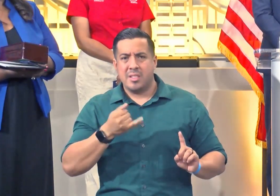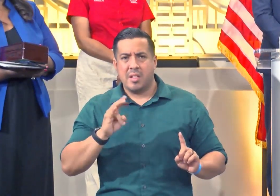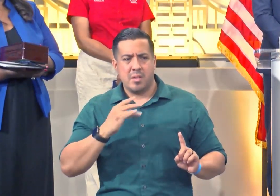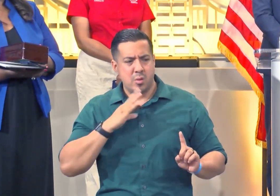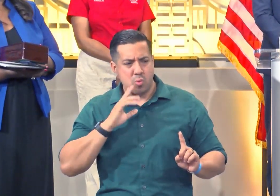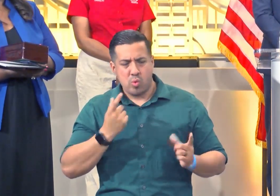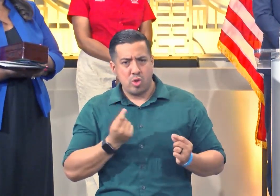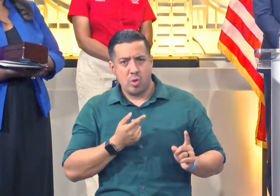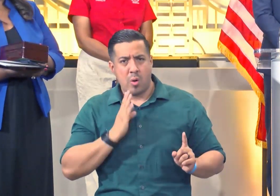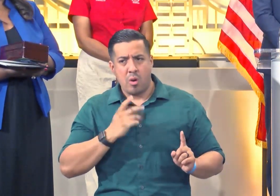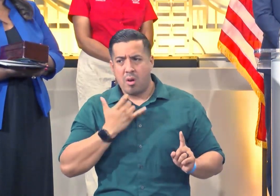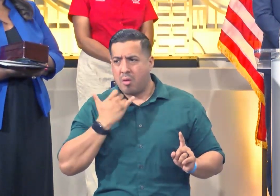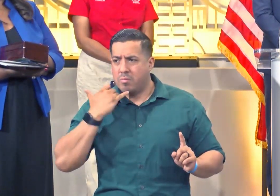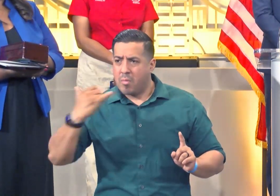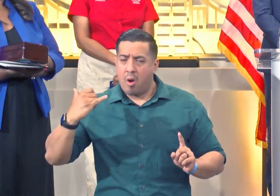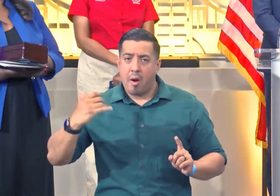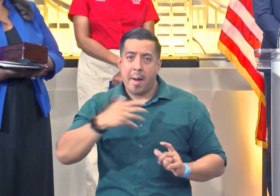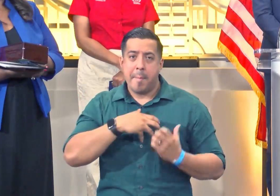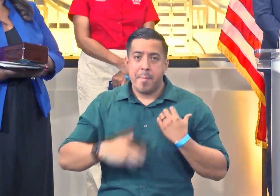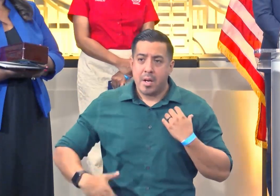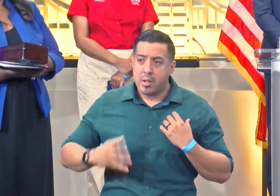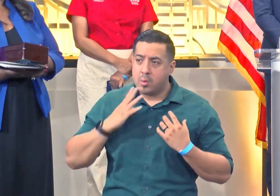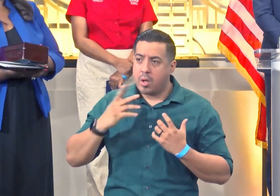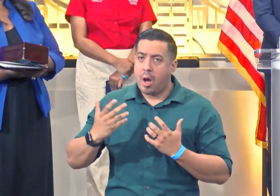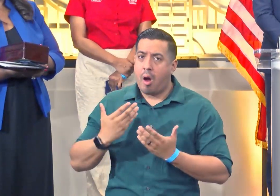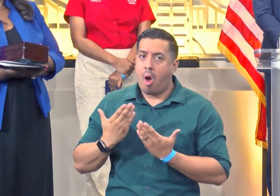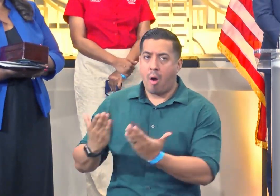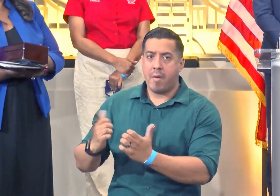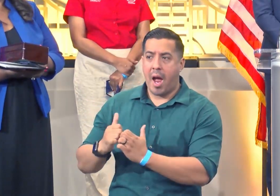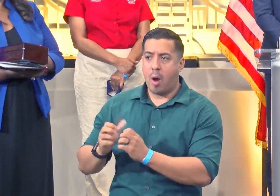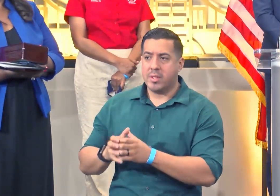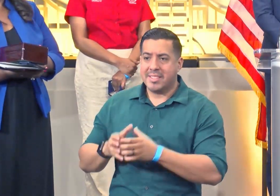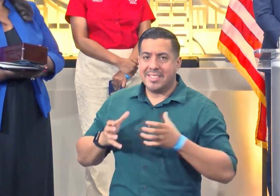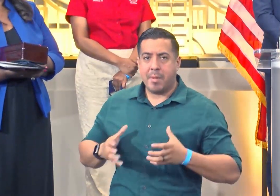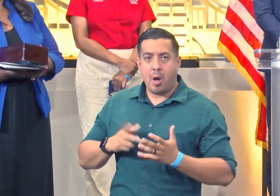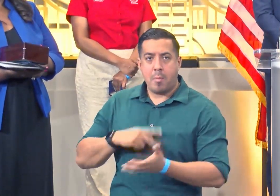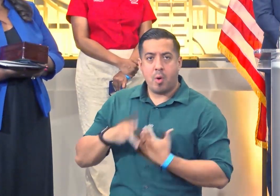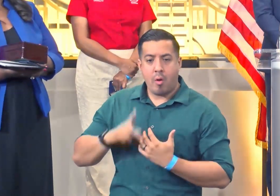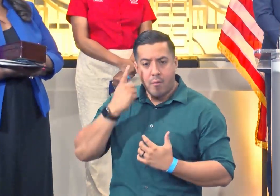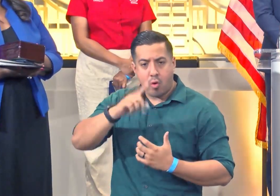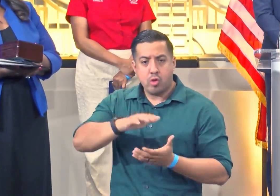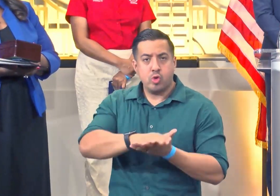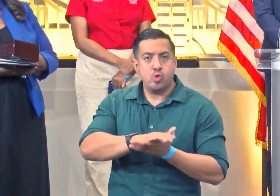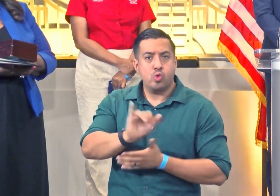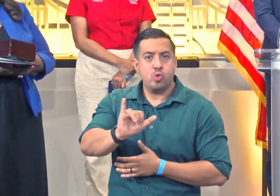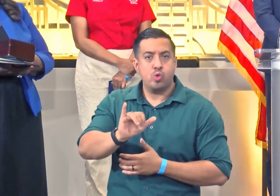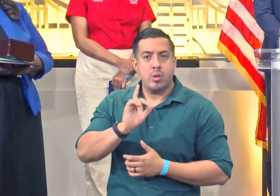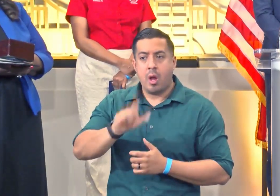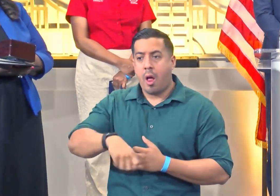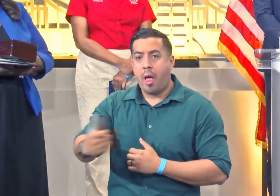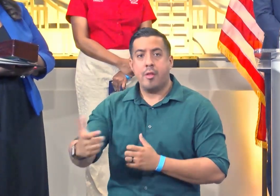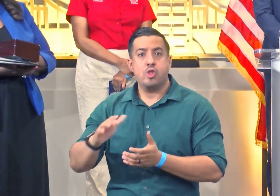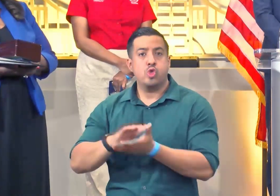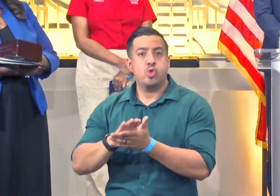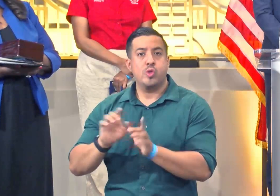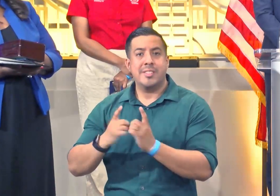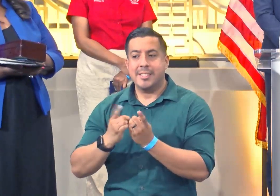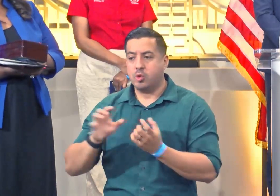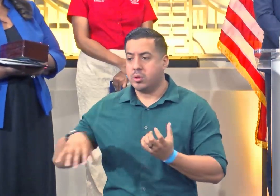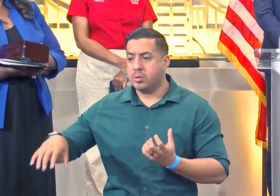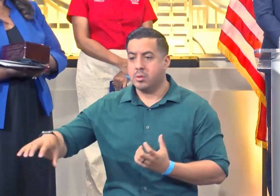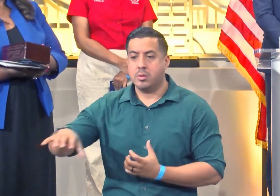Let me call our mayor and offer to expand the program to all of our schools. Let me expand it to other school districts in the